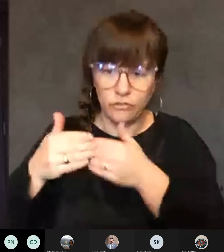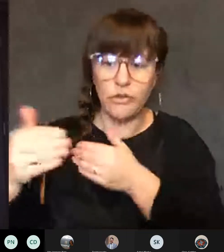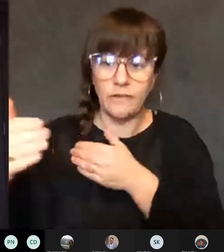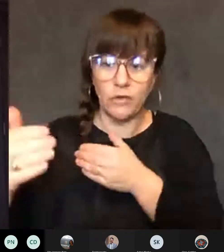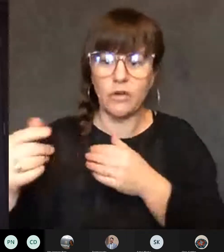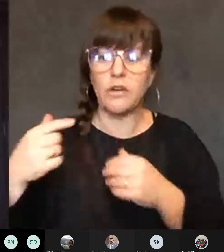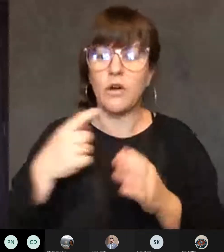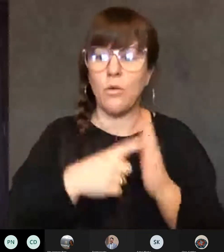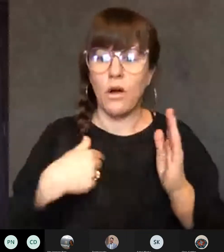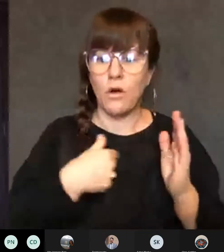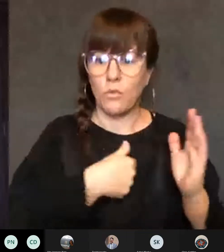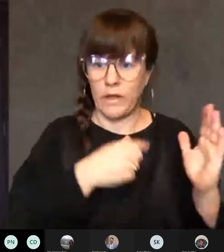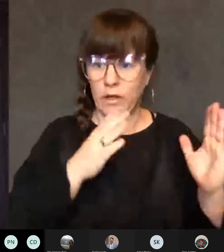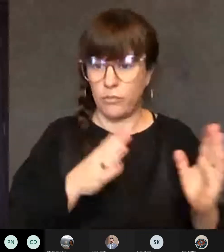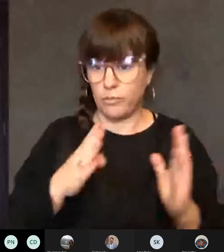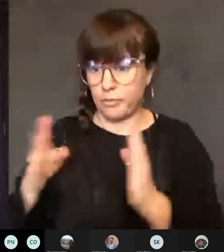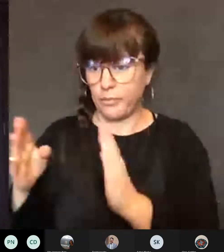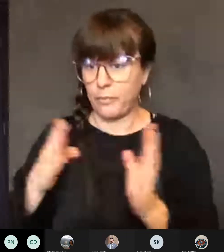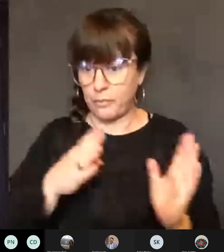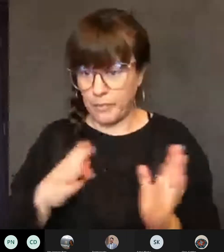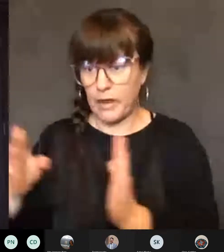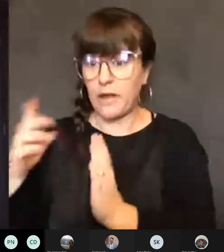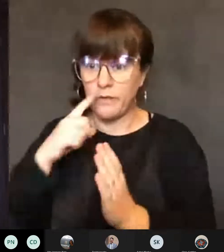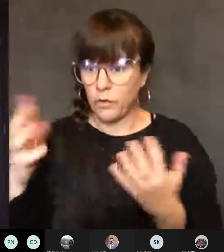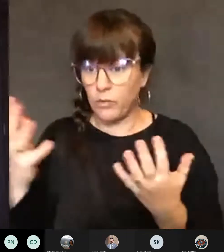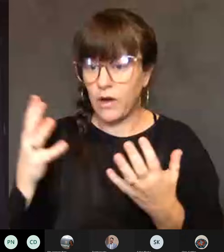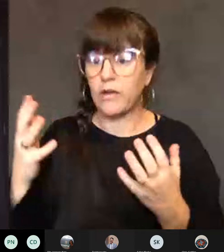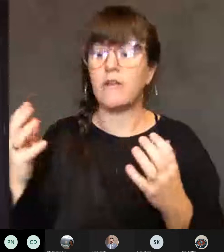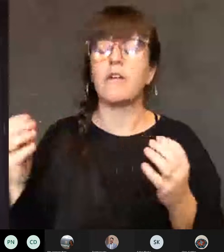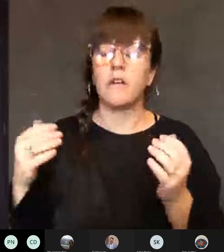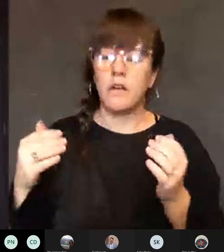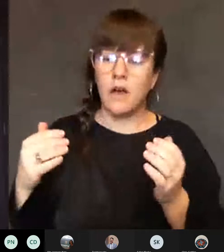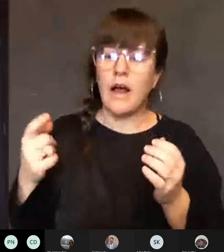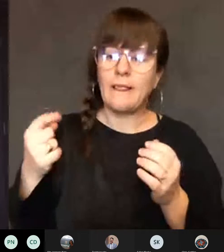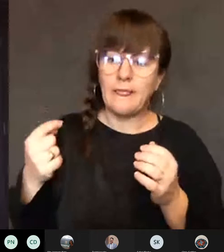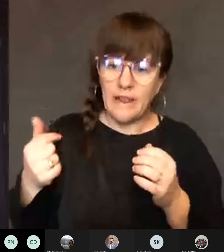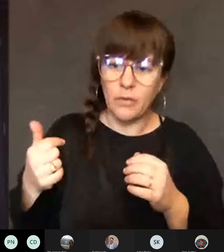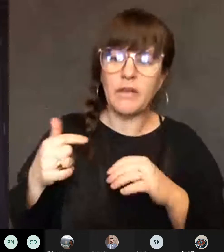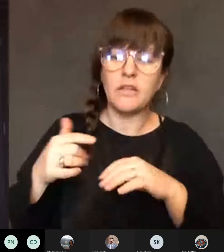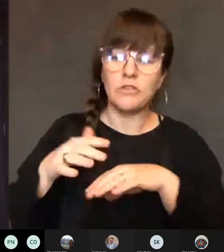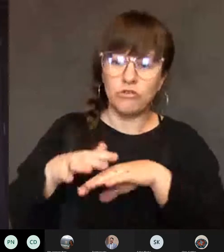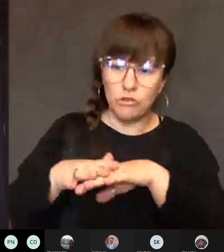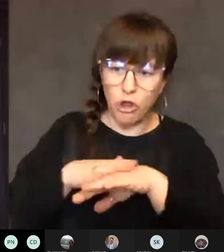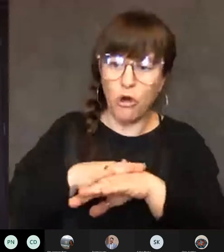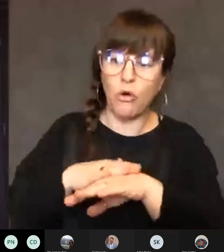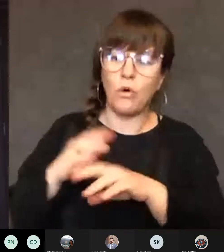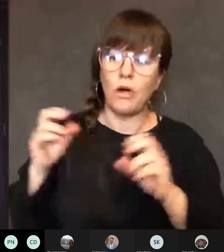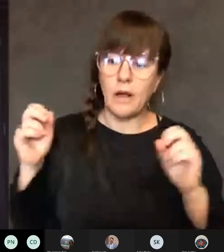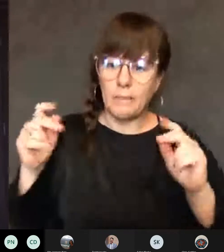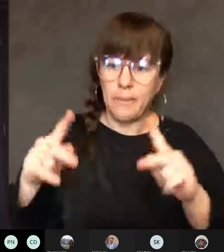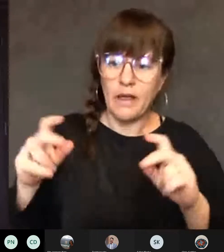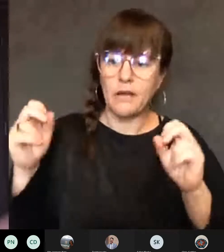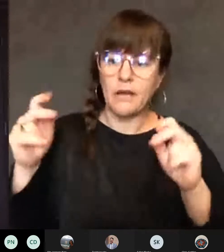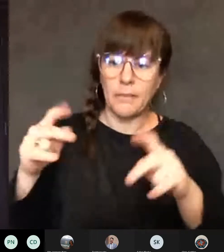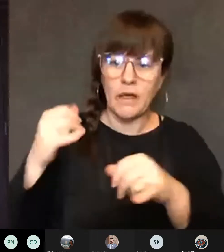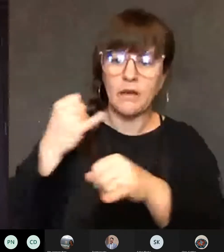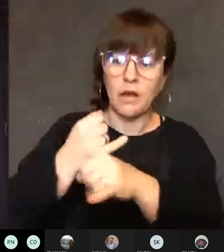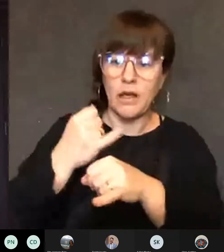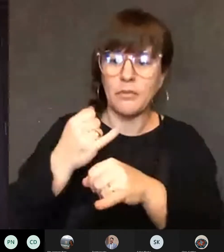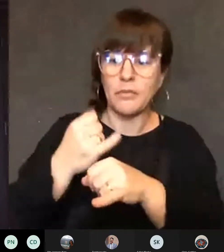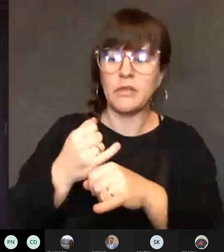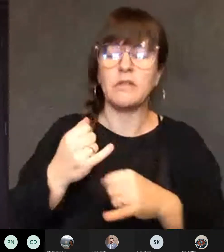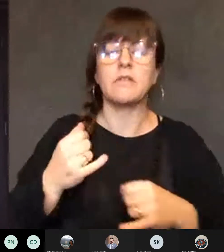is coming back very incrementally and looking at who needs to be on campus. I know some people feel like they